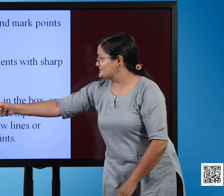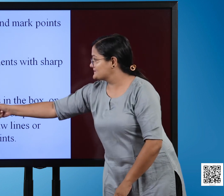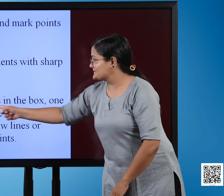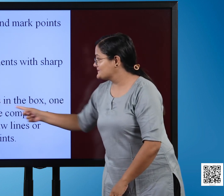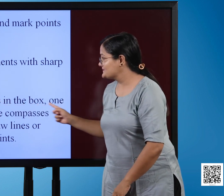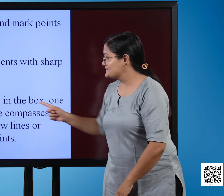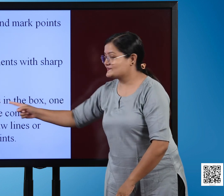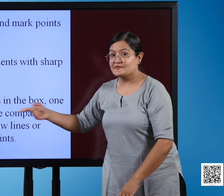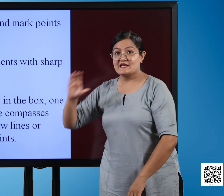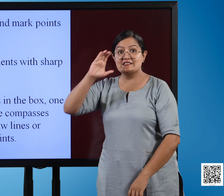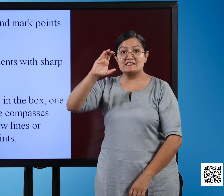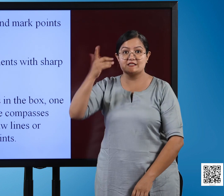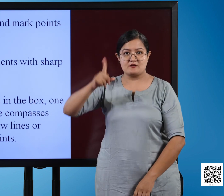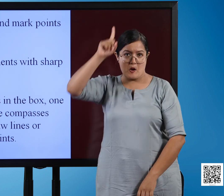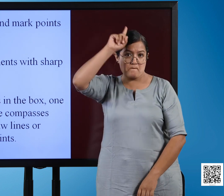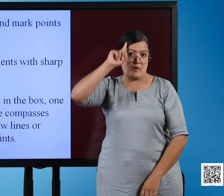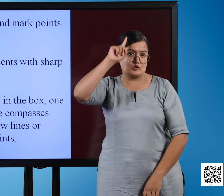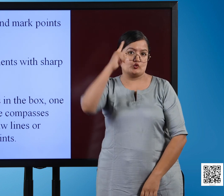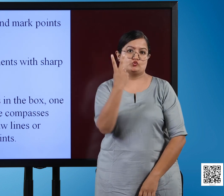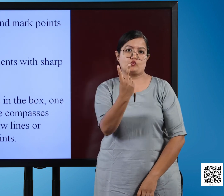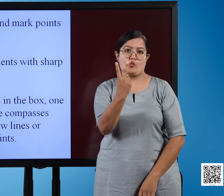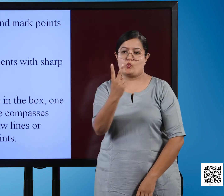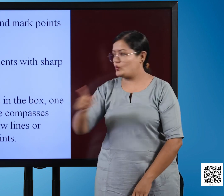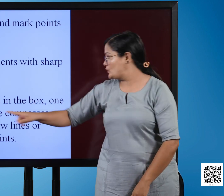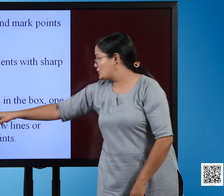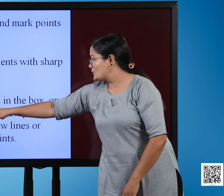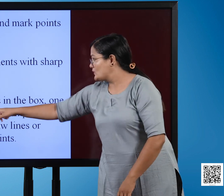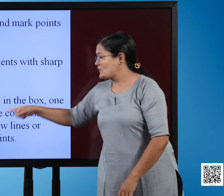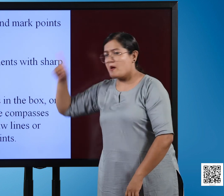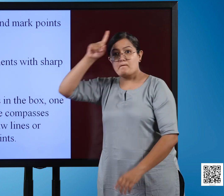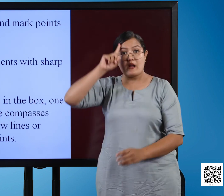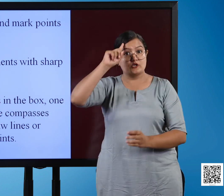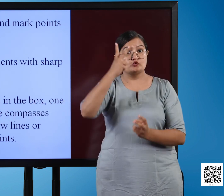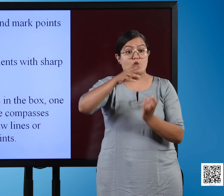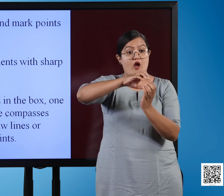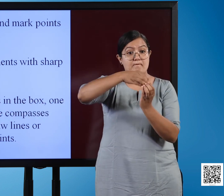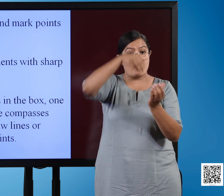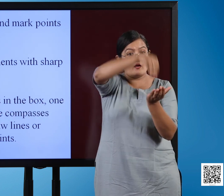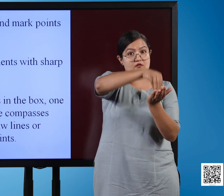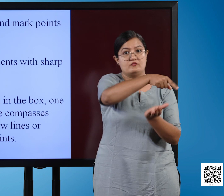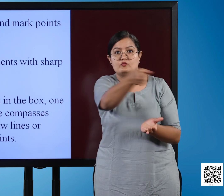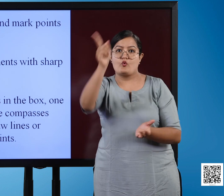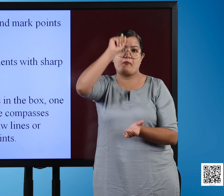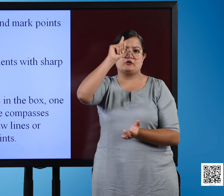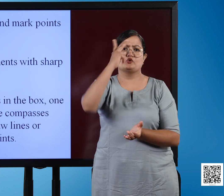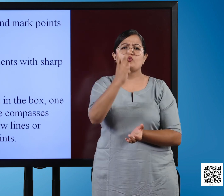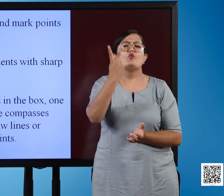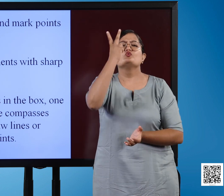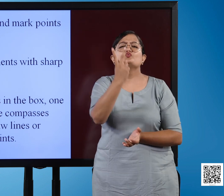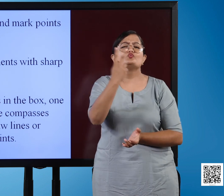C. Have two pencils in the box, one for insertion into the compasses and the other to draw lines or